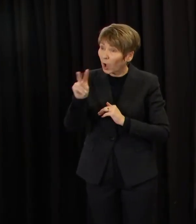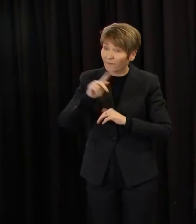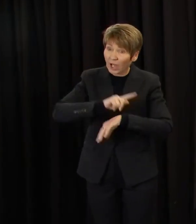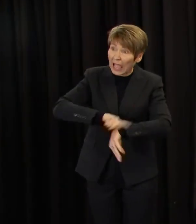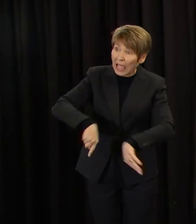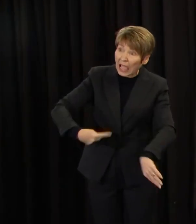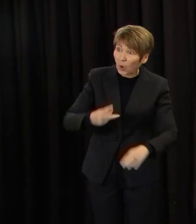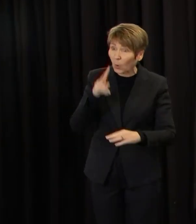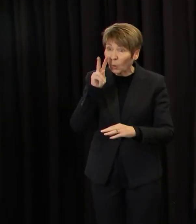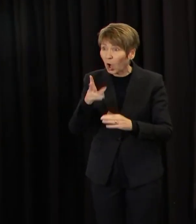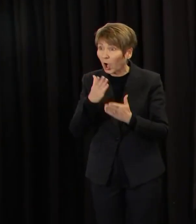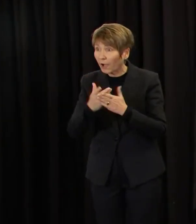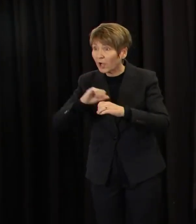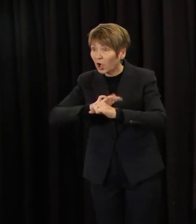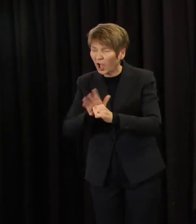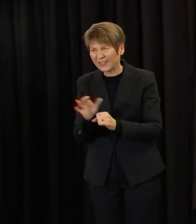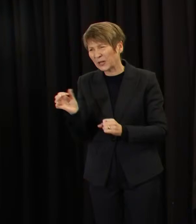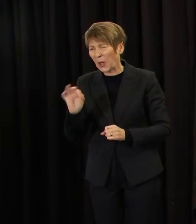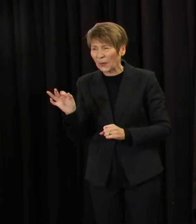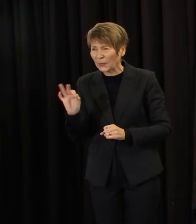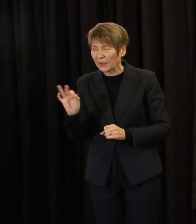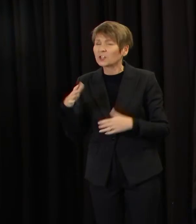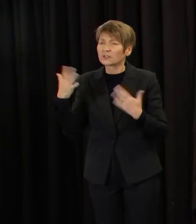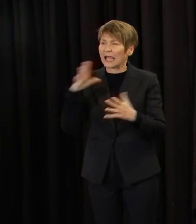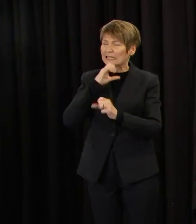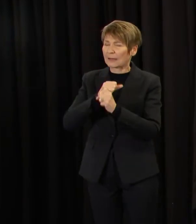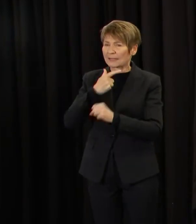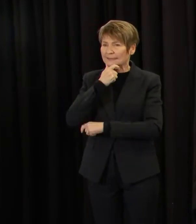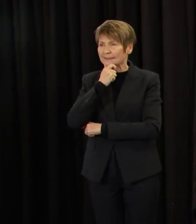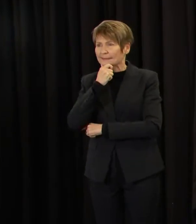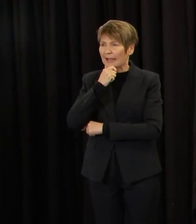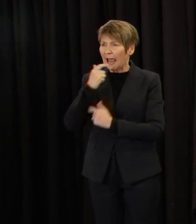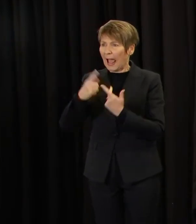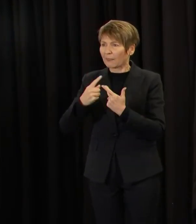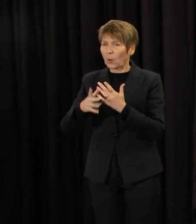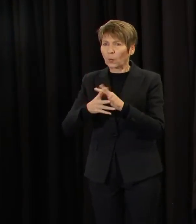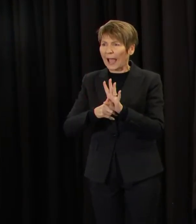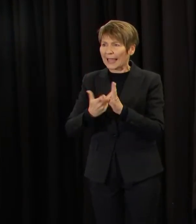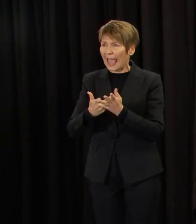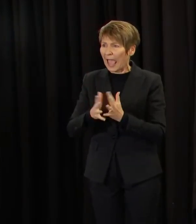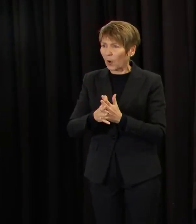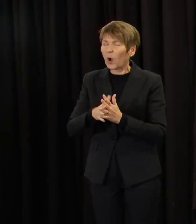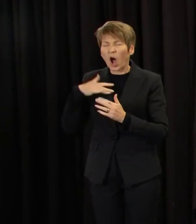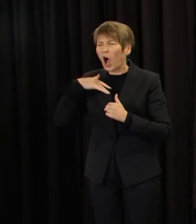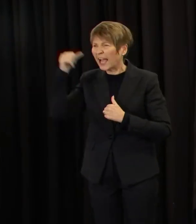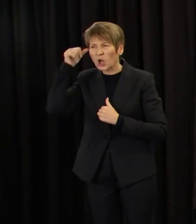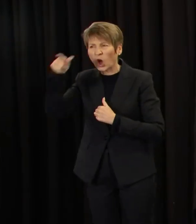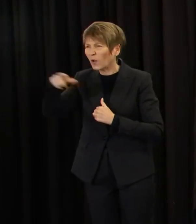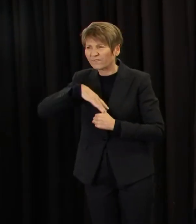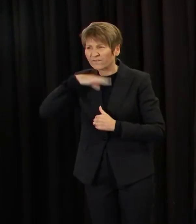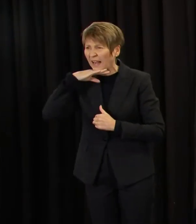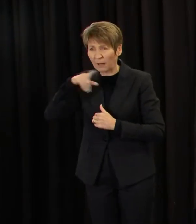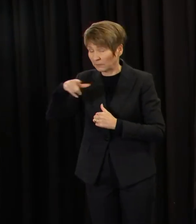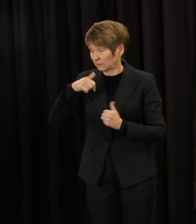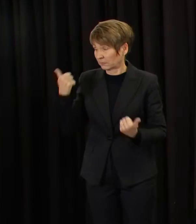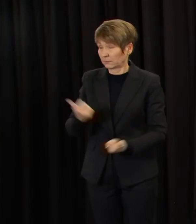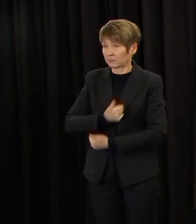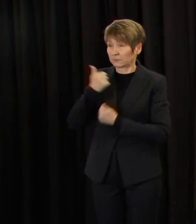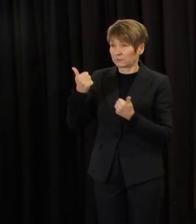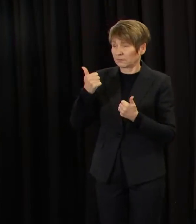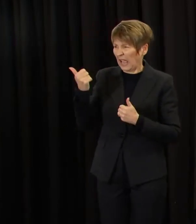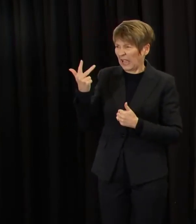and different ways through a whole range of different networks, because this is something that people are tired of. We get that. We also know that for many